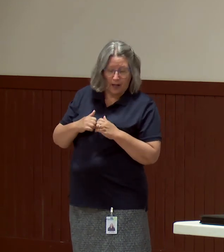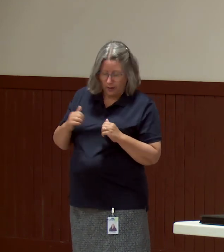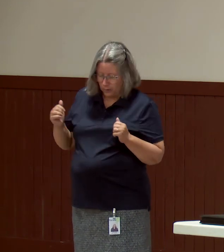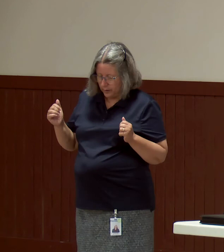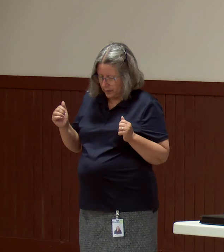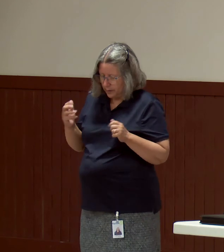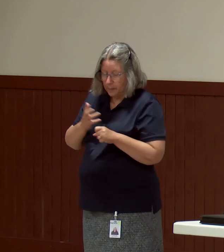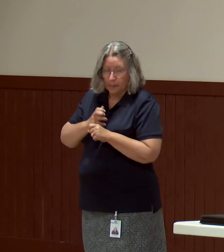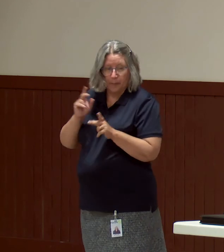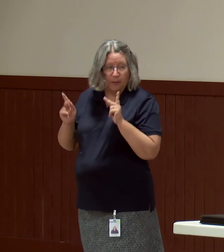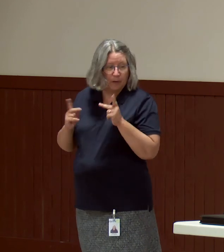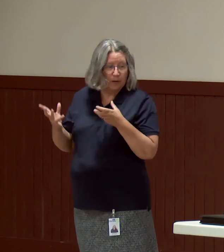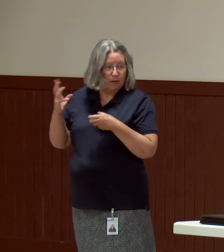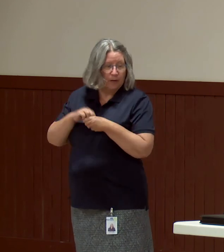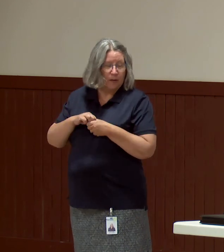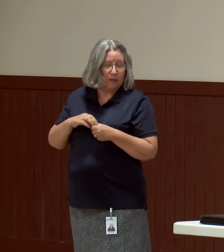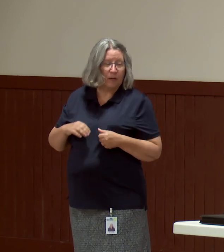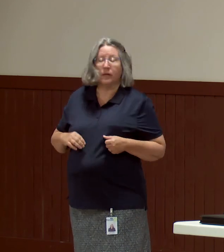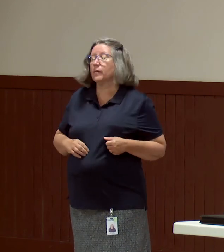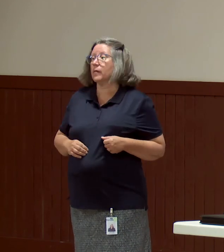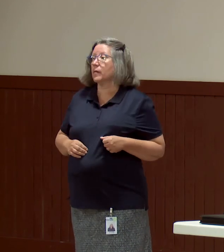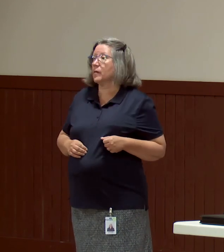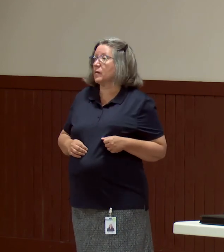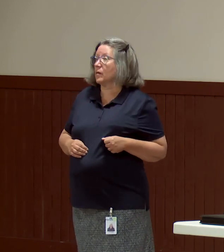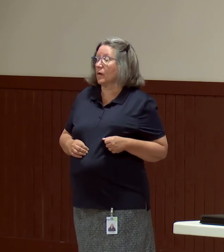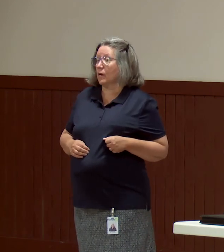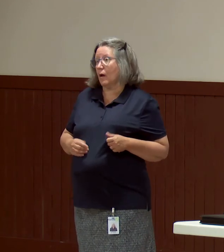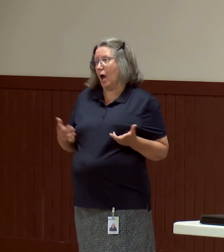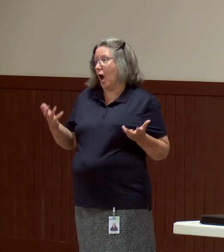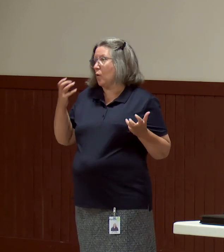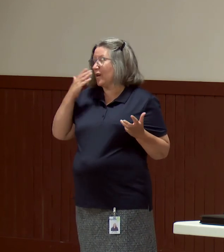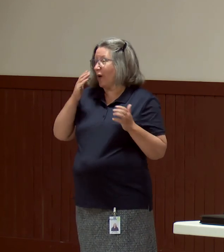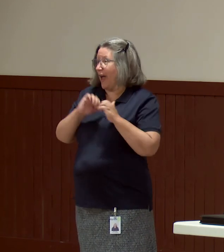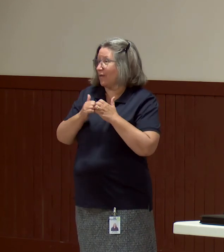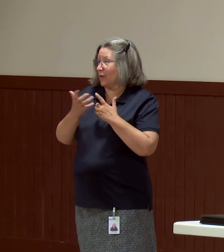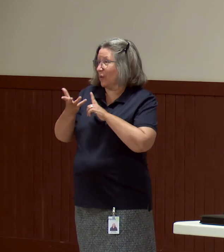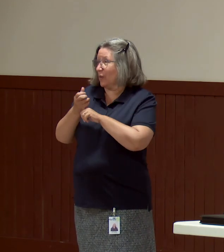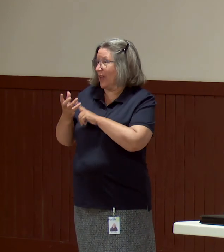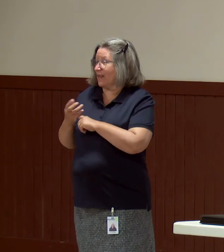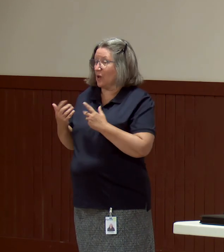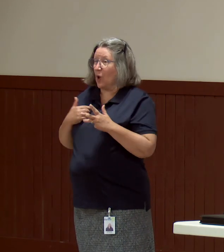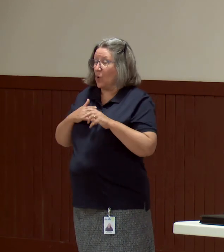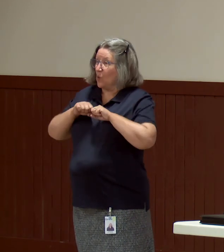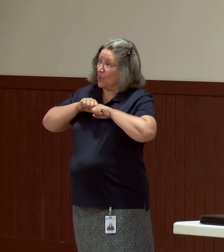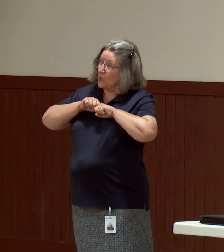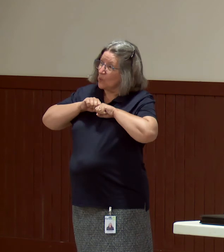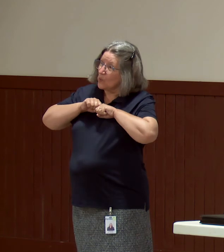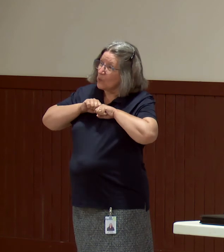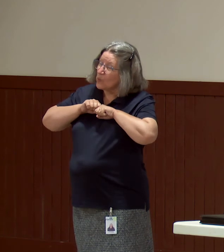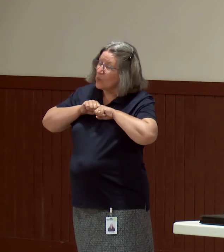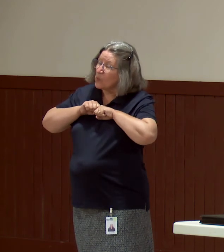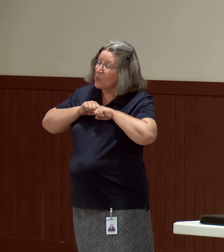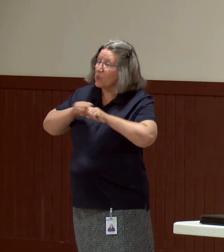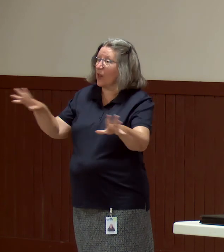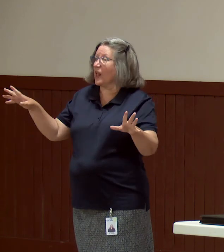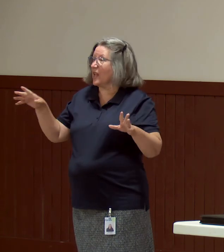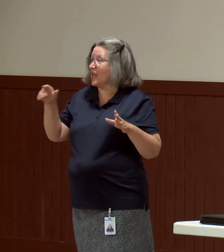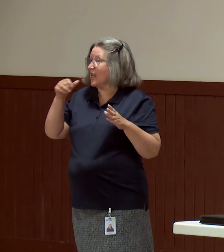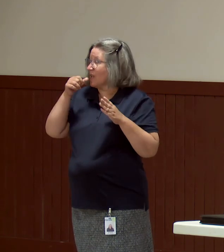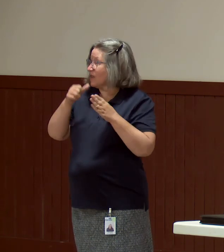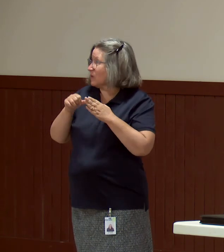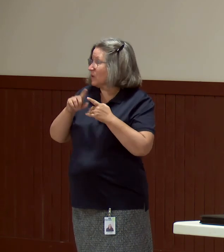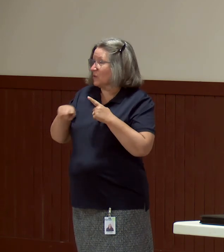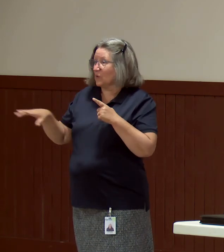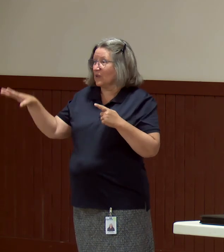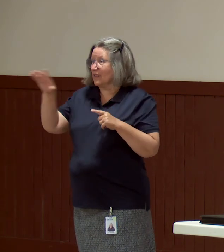participate. I'd like to know the answer to that, because we specifically sent out letters to different